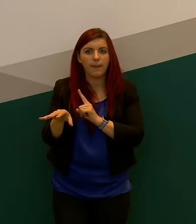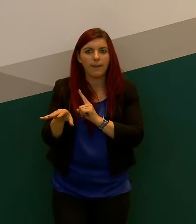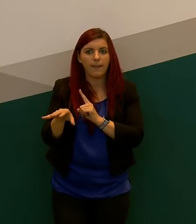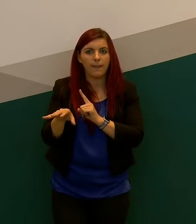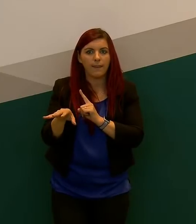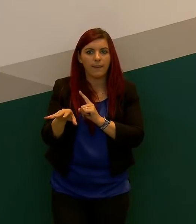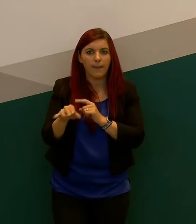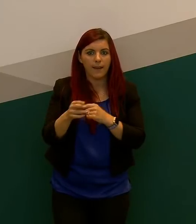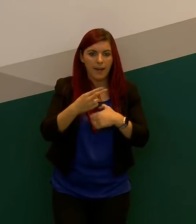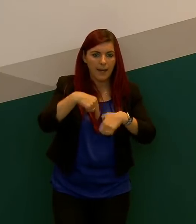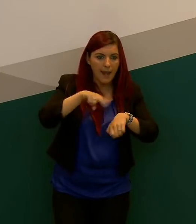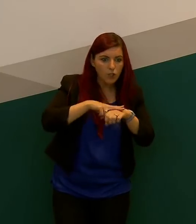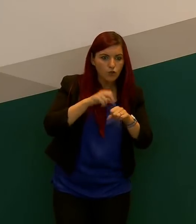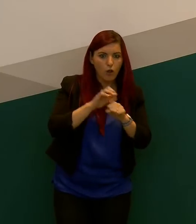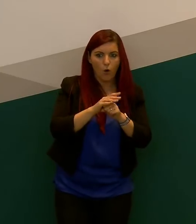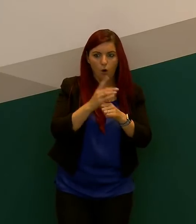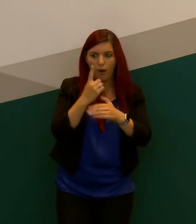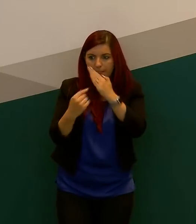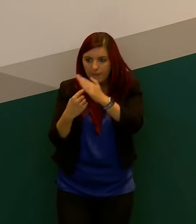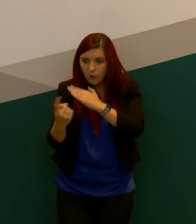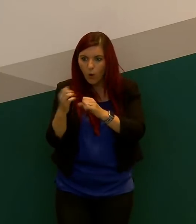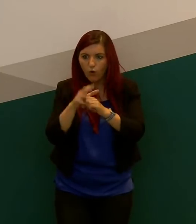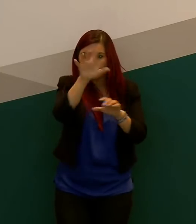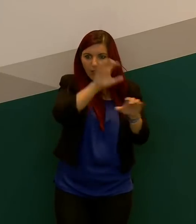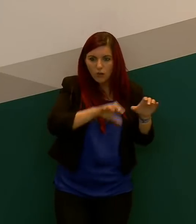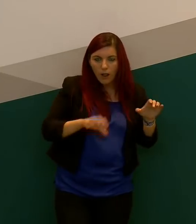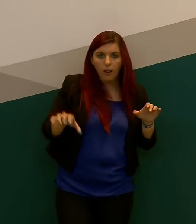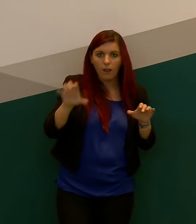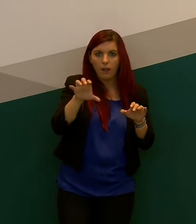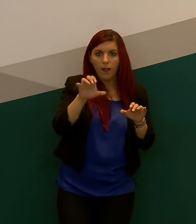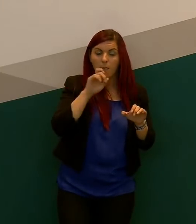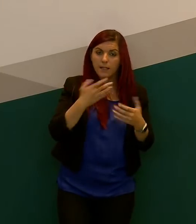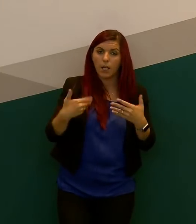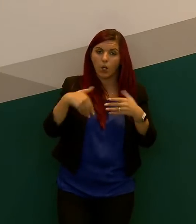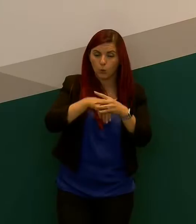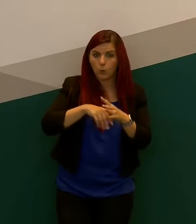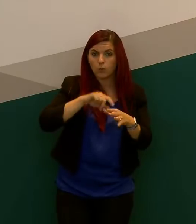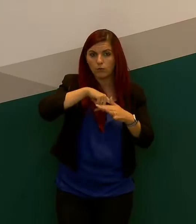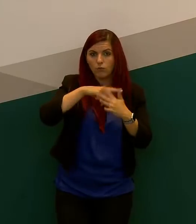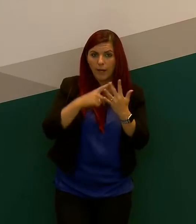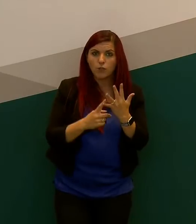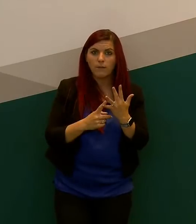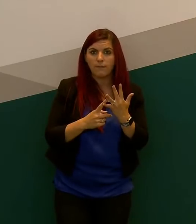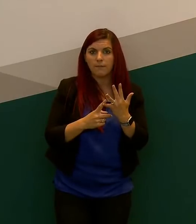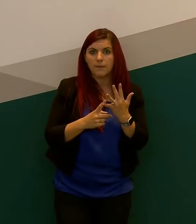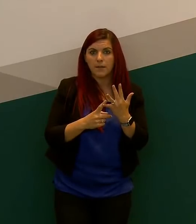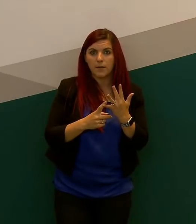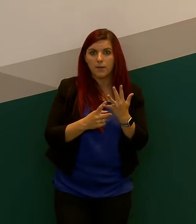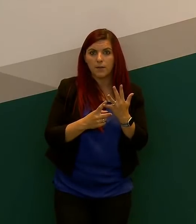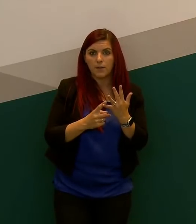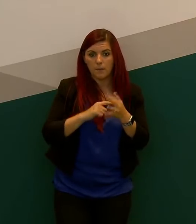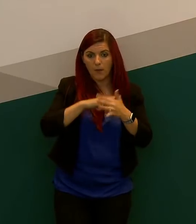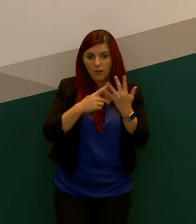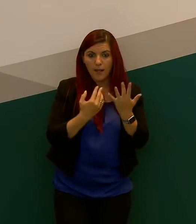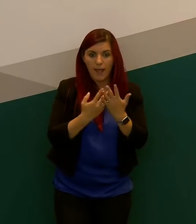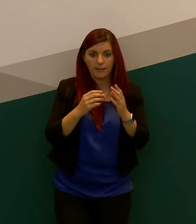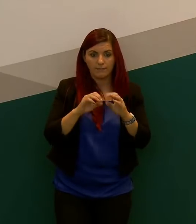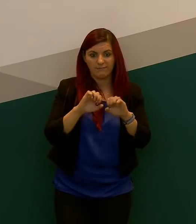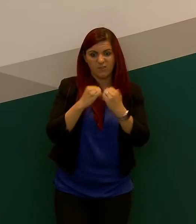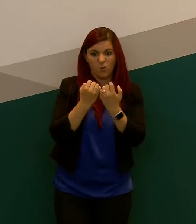at national or sub-national level or regional level. And they included a range of measures that apply to physical distancing,